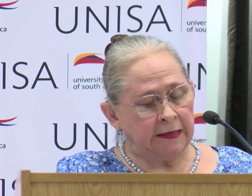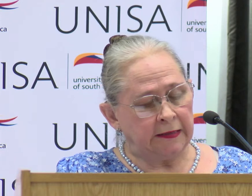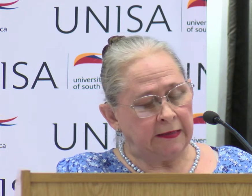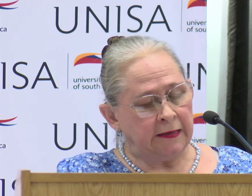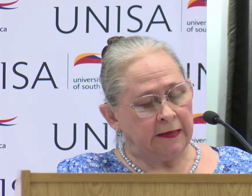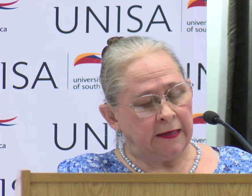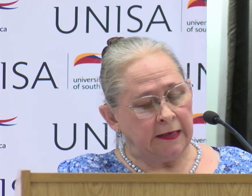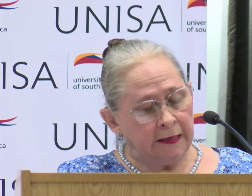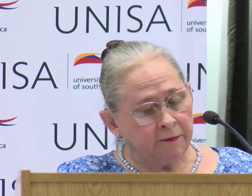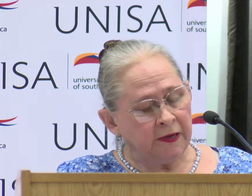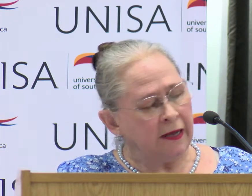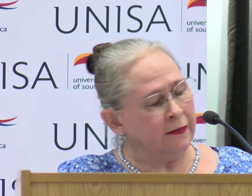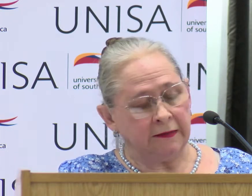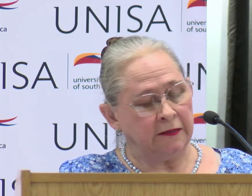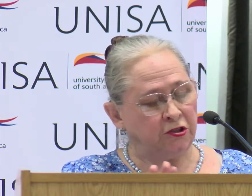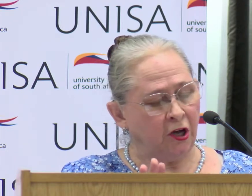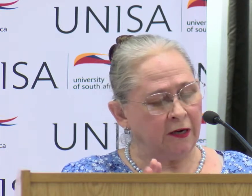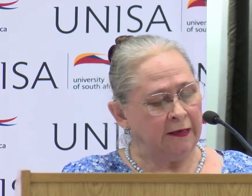and